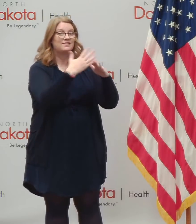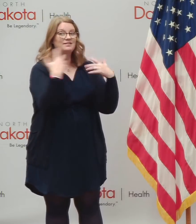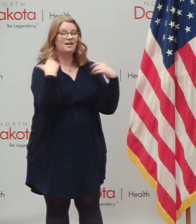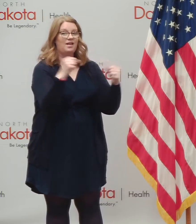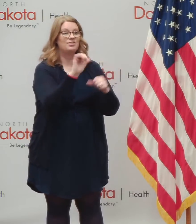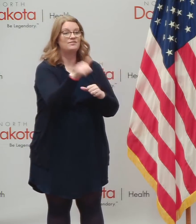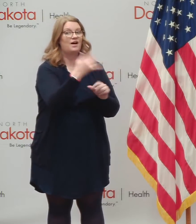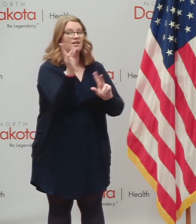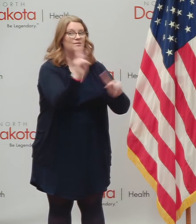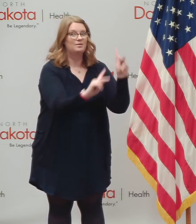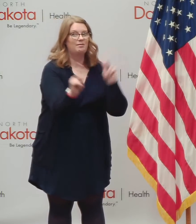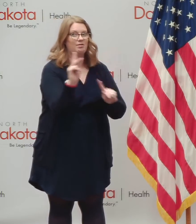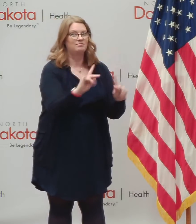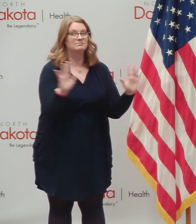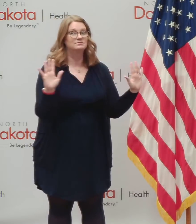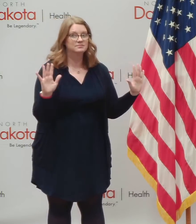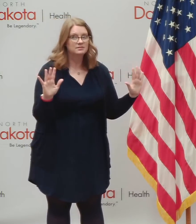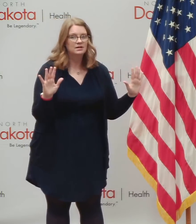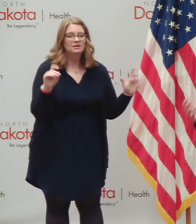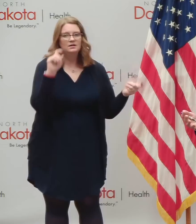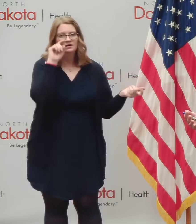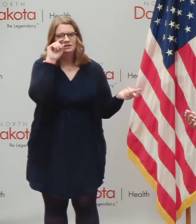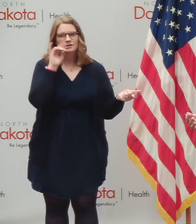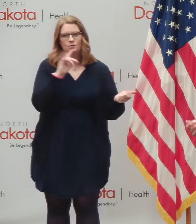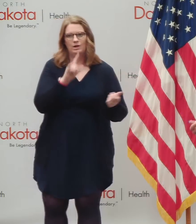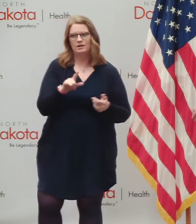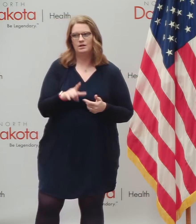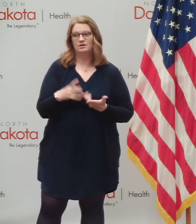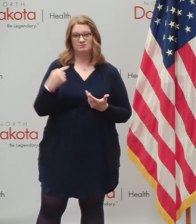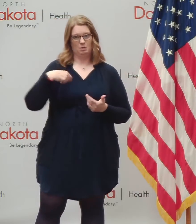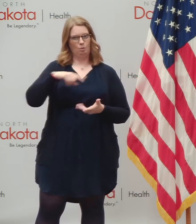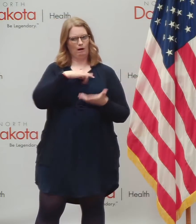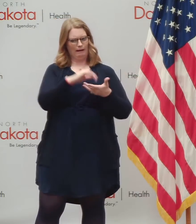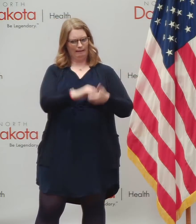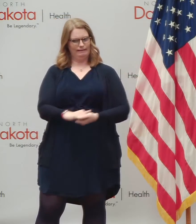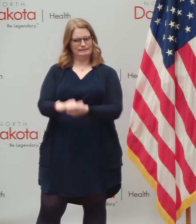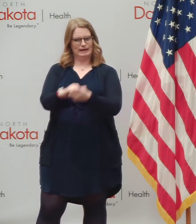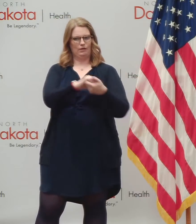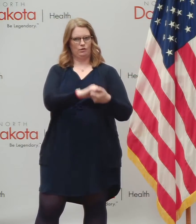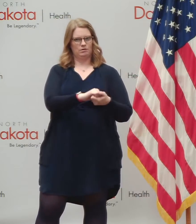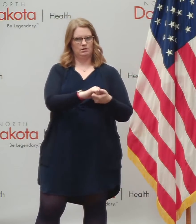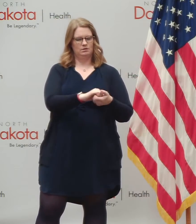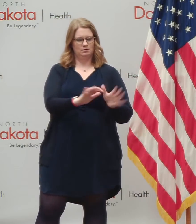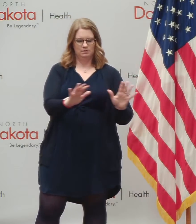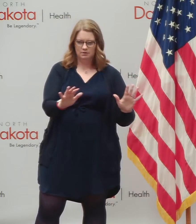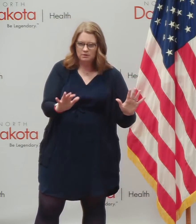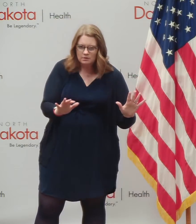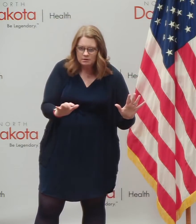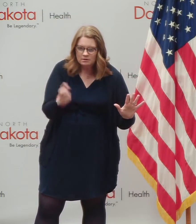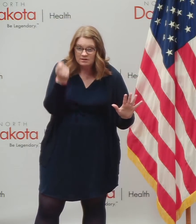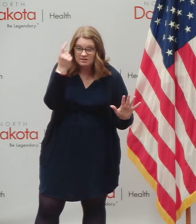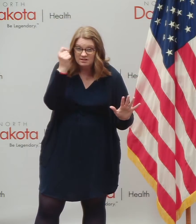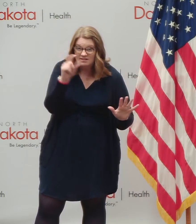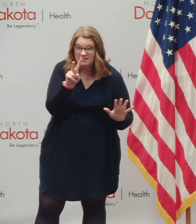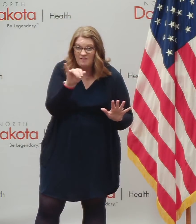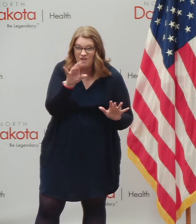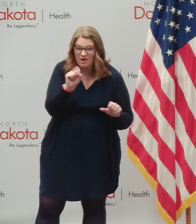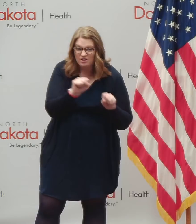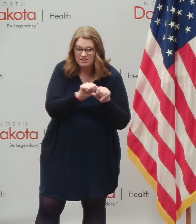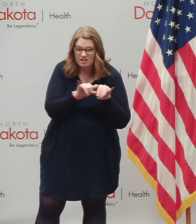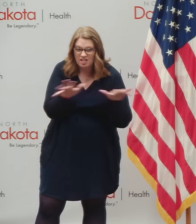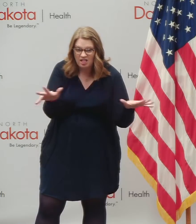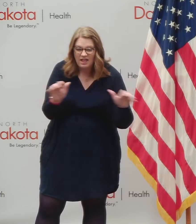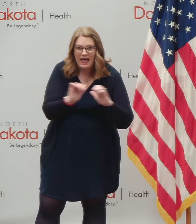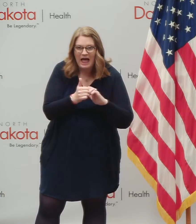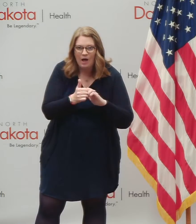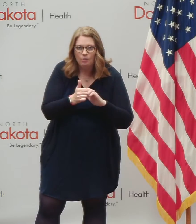it's not a cliche to say we're in this together when we have a virus that can only transmit human to human. We have it in our